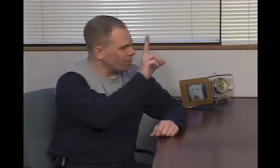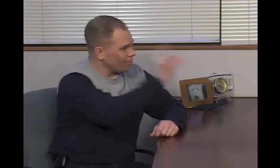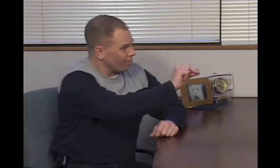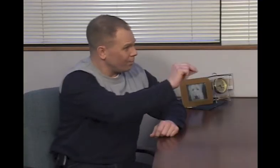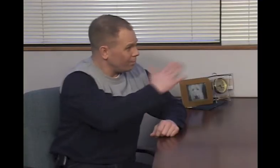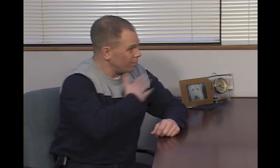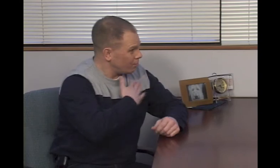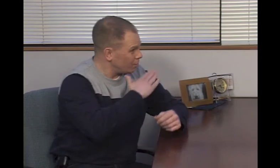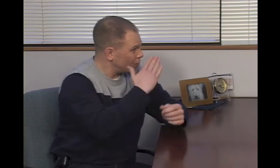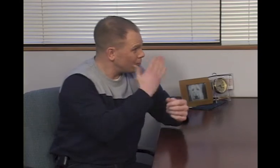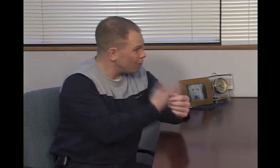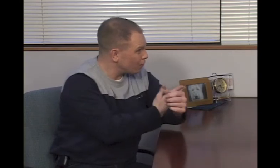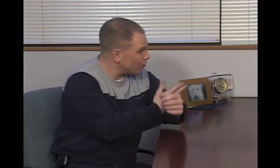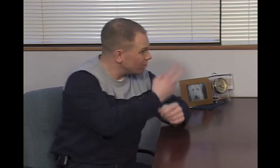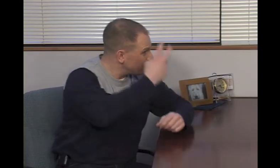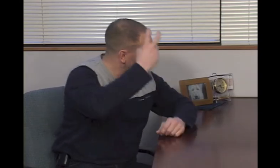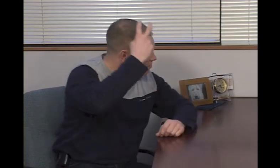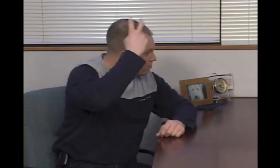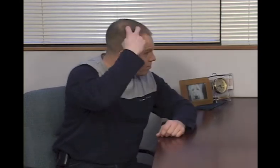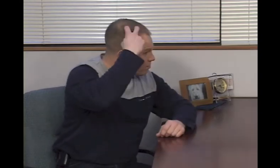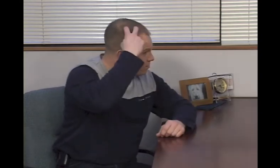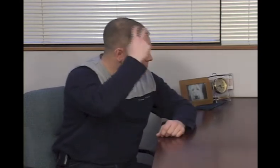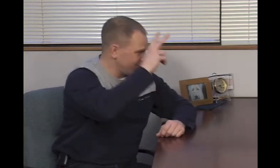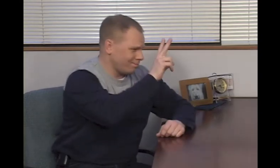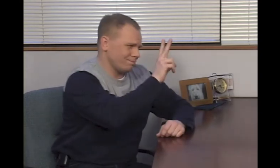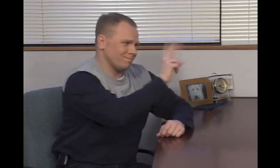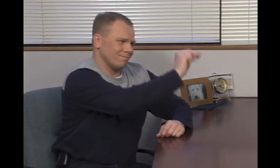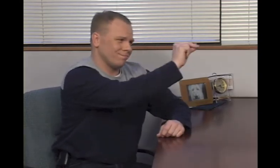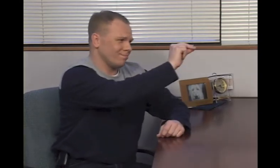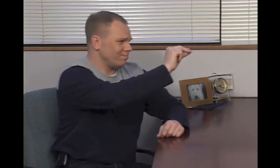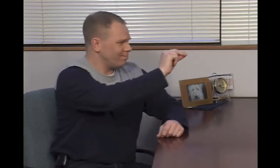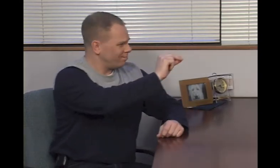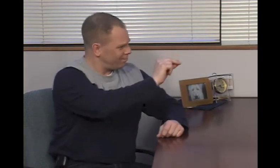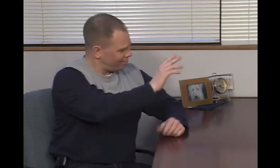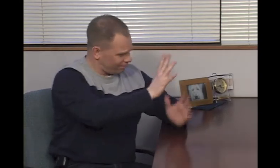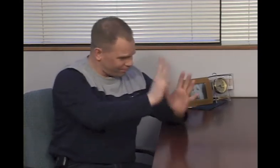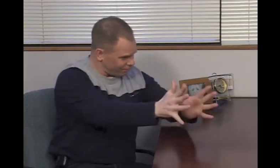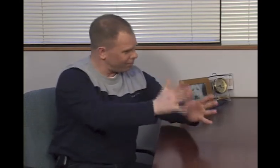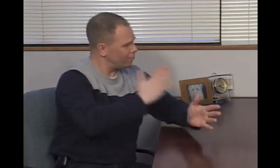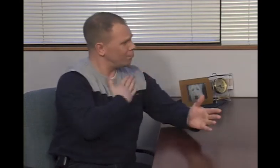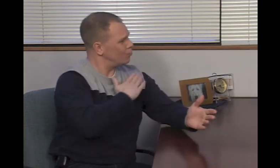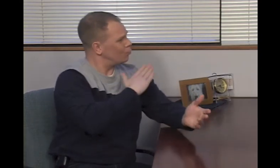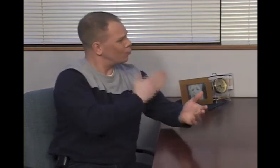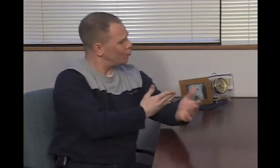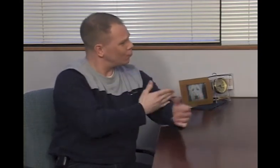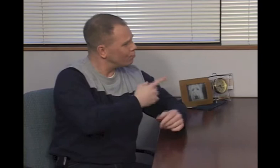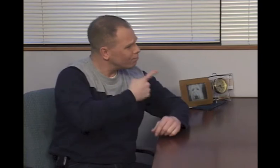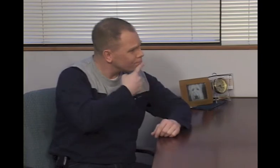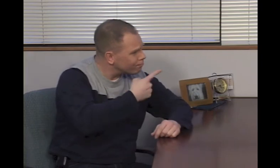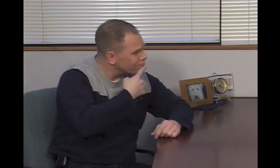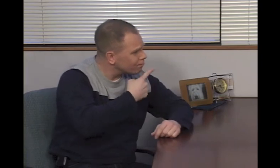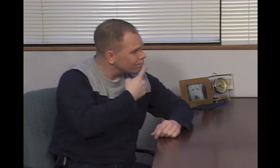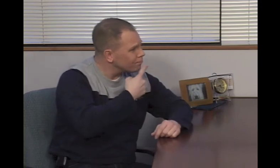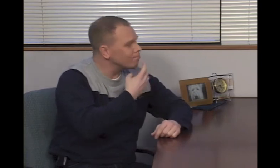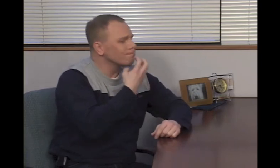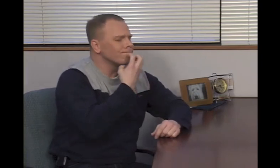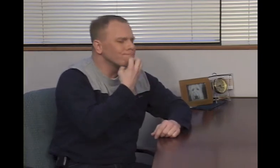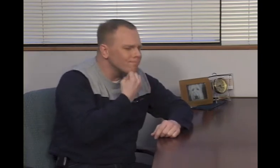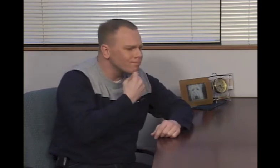Oh. I value my hearing daughter's unique culture.